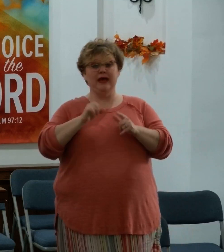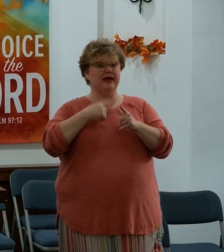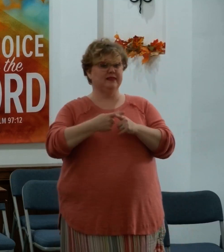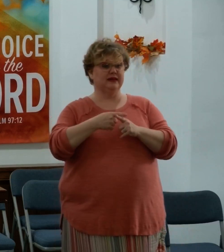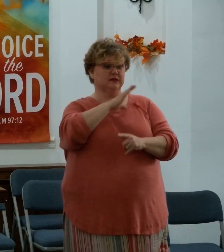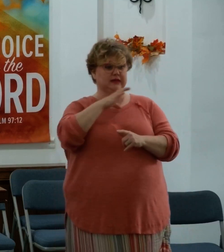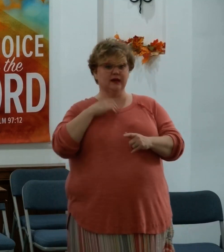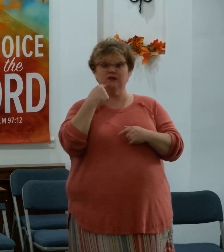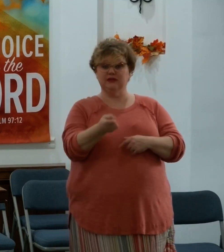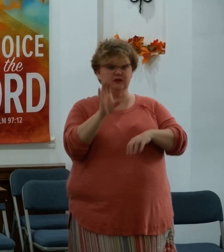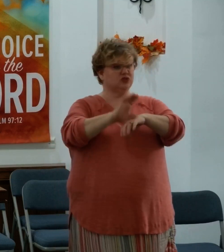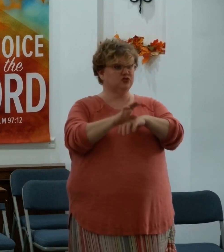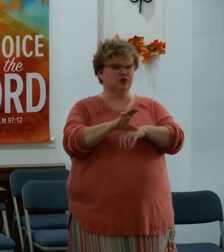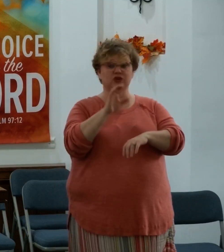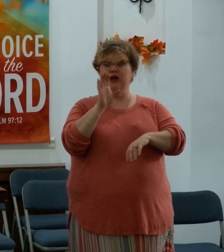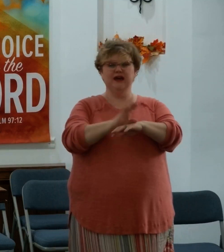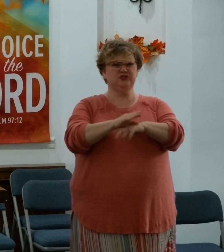then the church says, what?